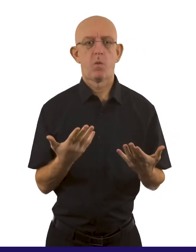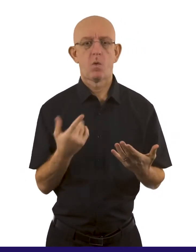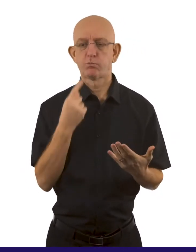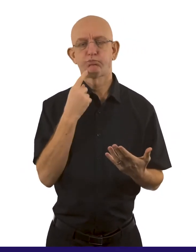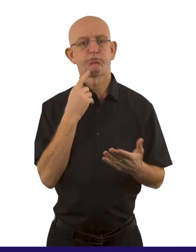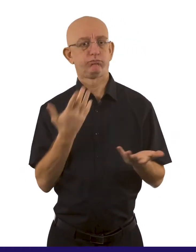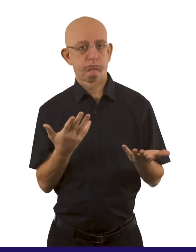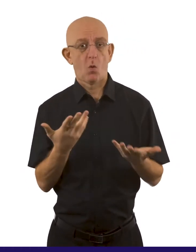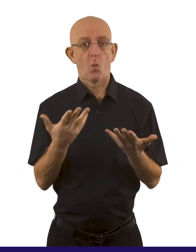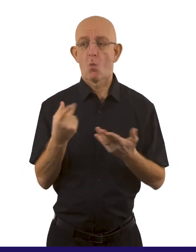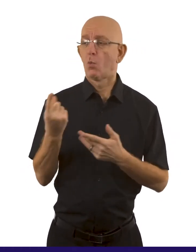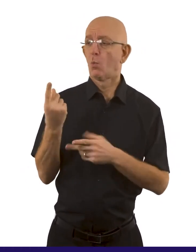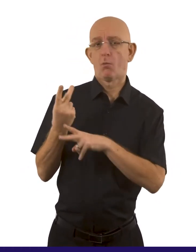carers?